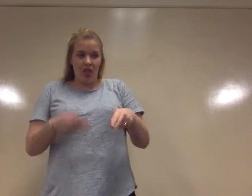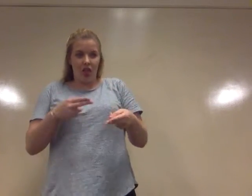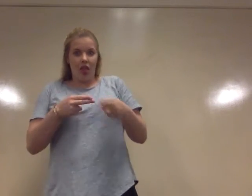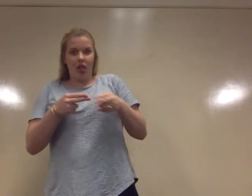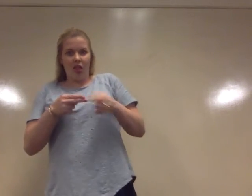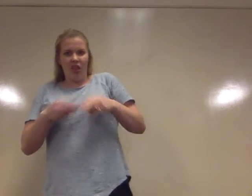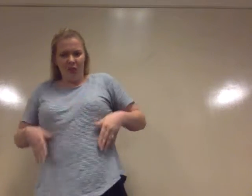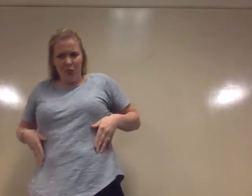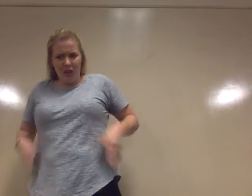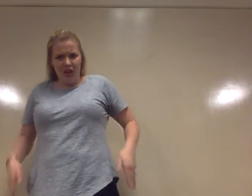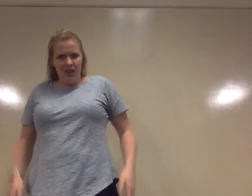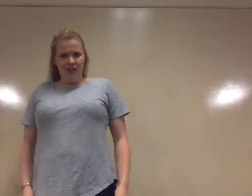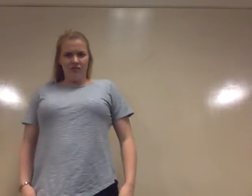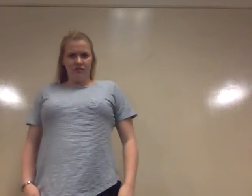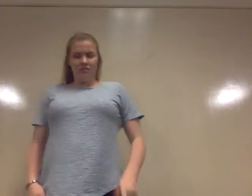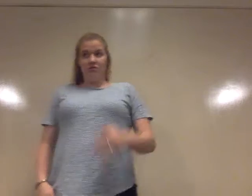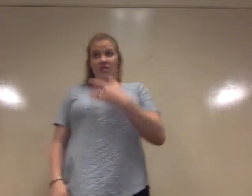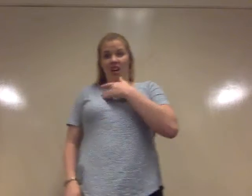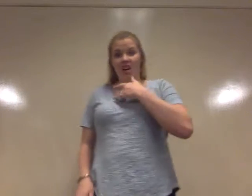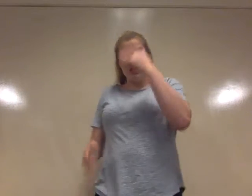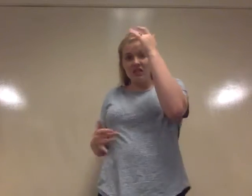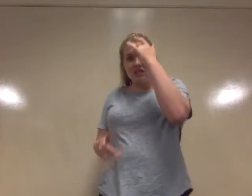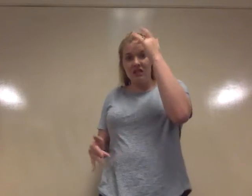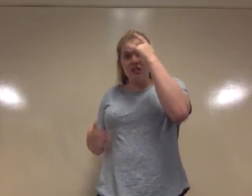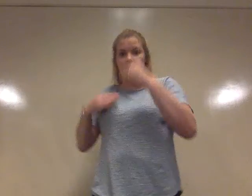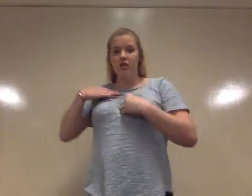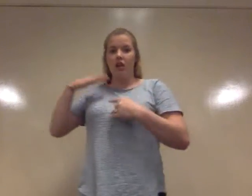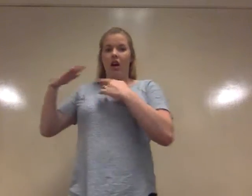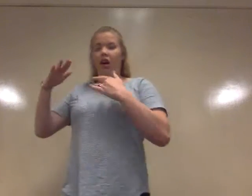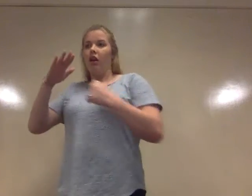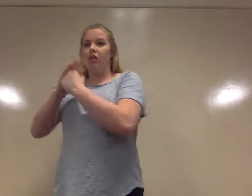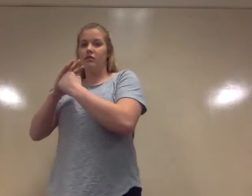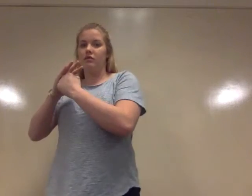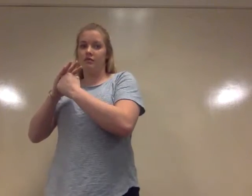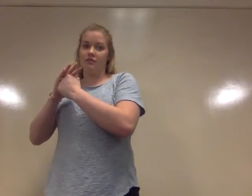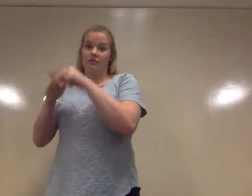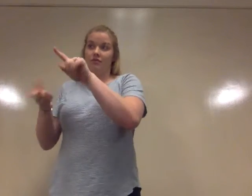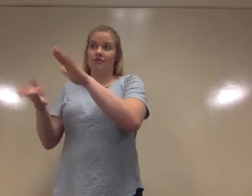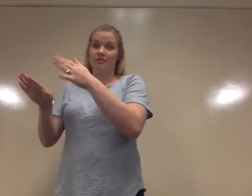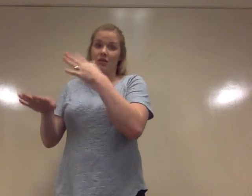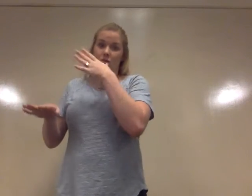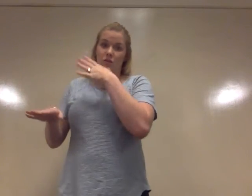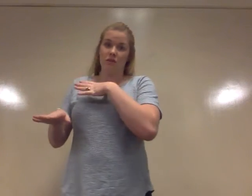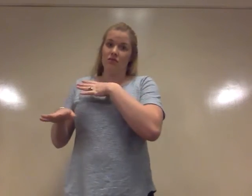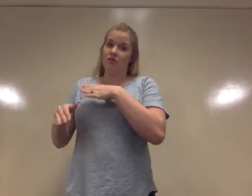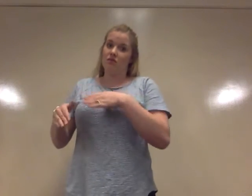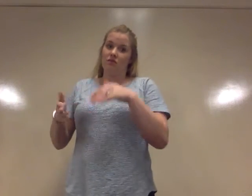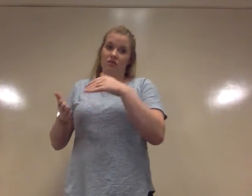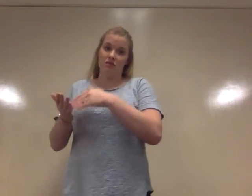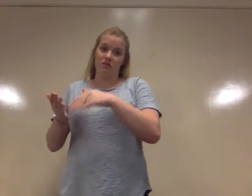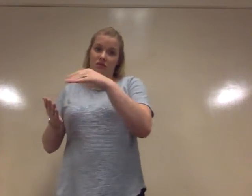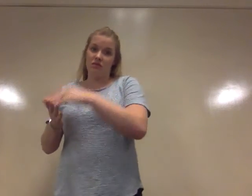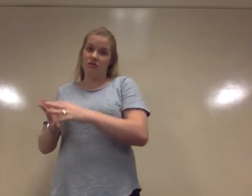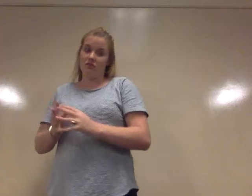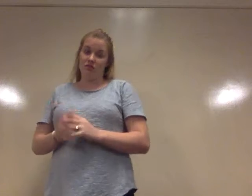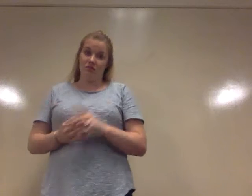of 460,000 American women. 69 grams of fat. You could actually save 12 grams of the fat and half the